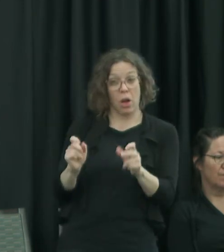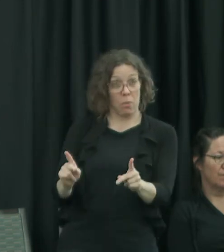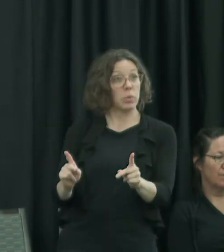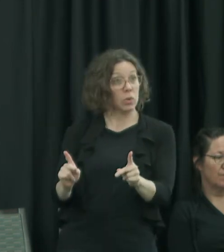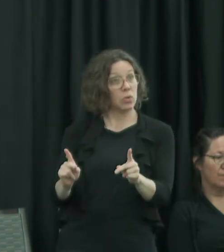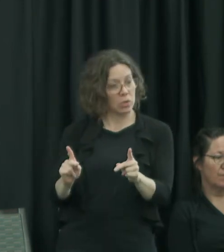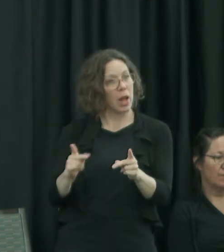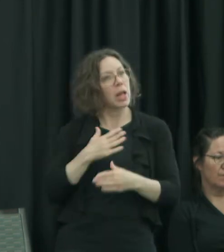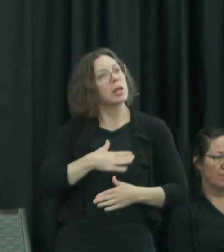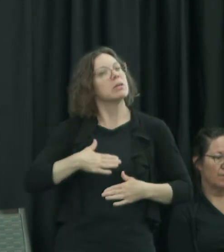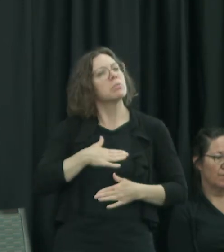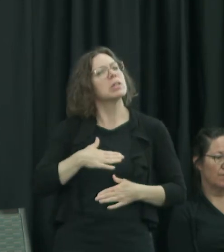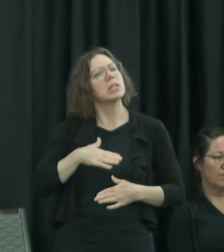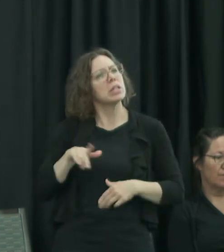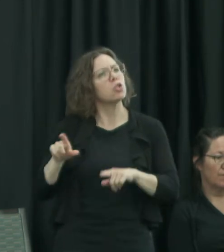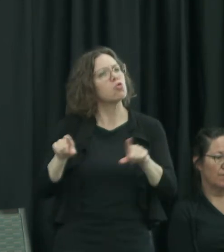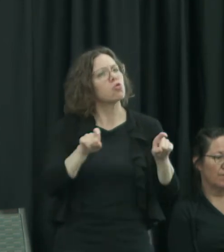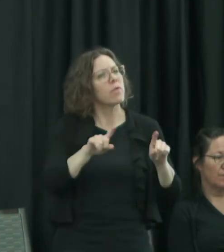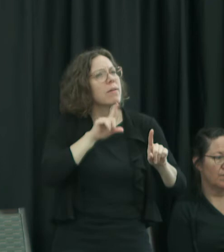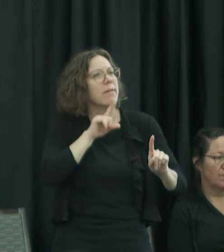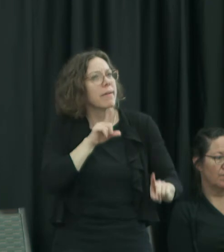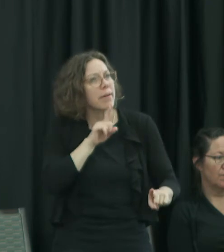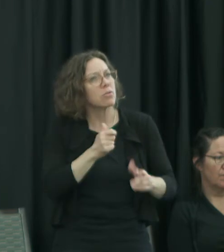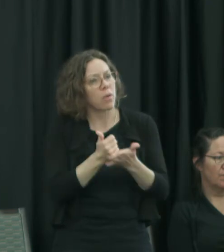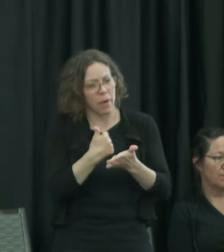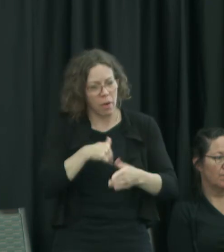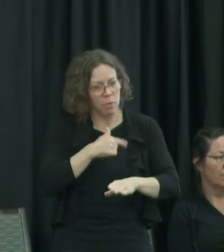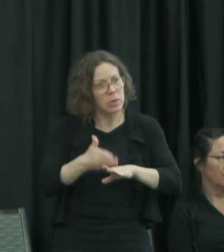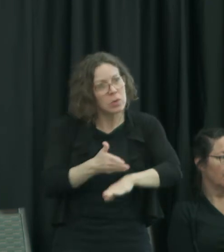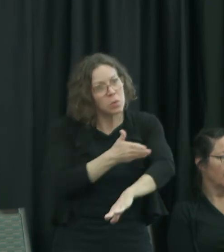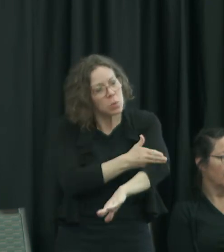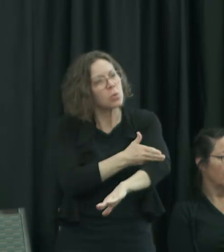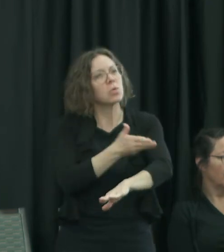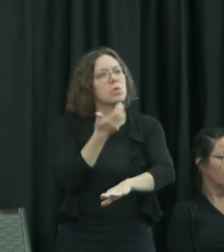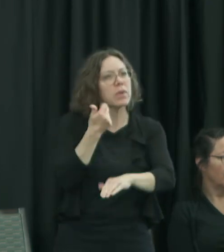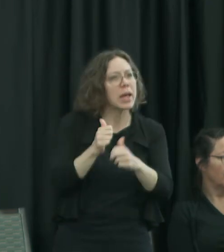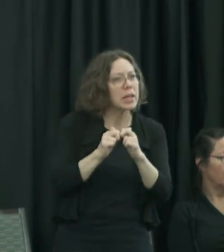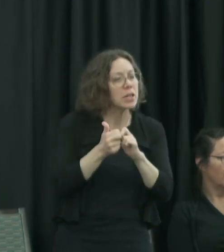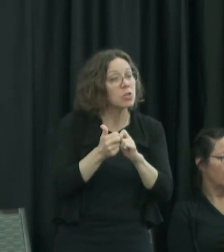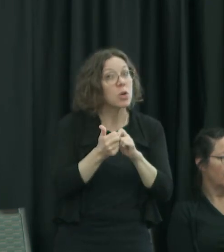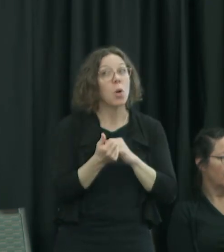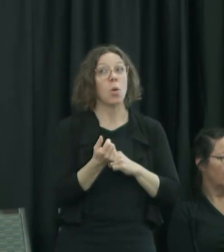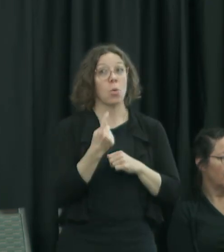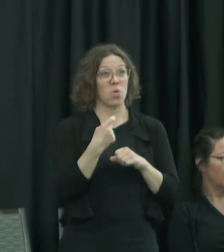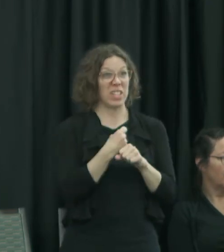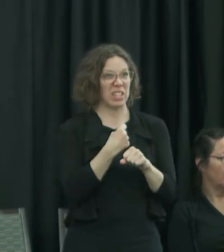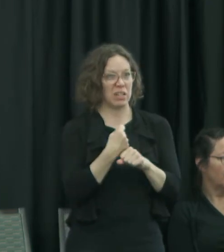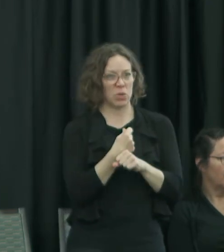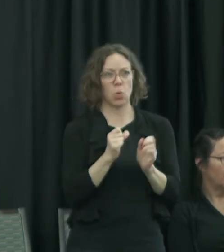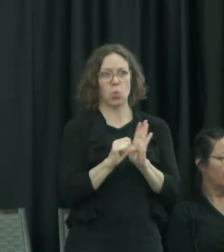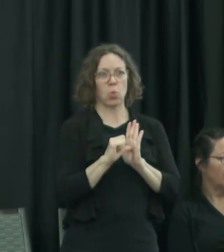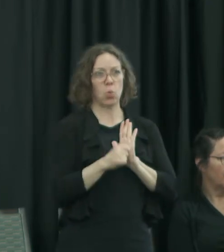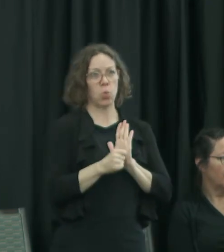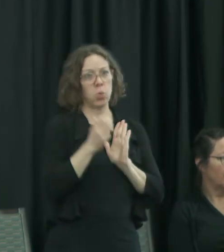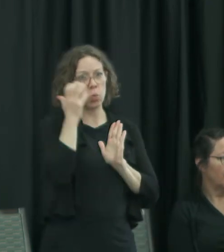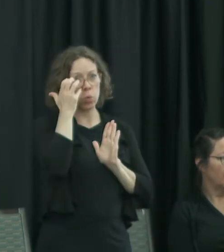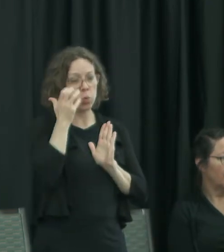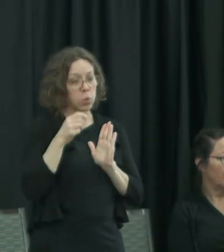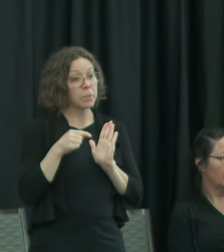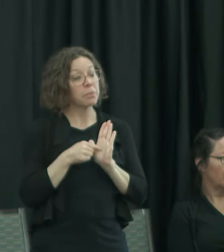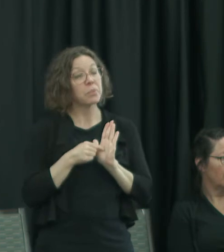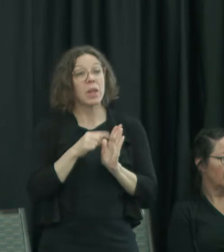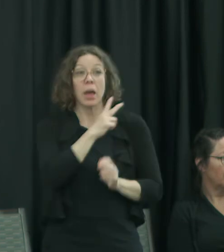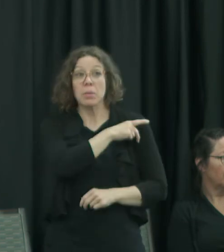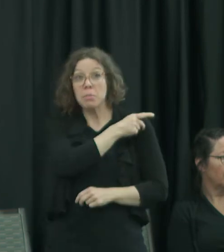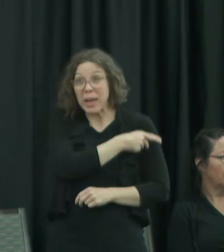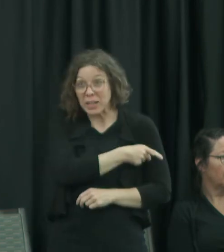brief survey to help us improve and address any issues. One statistic that stands out is that 70% of patients